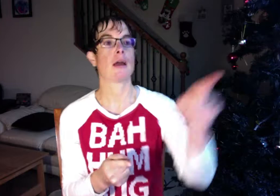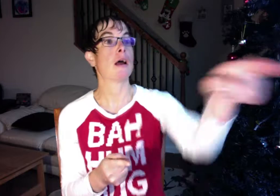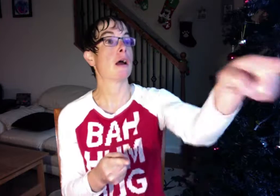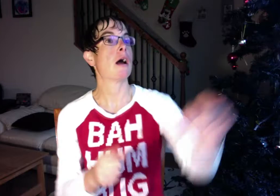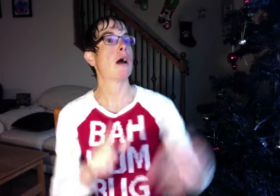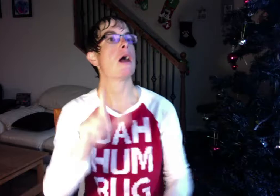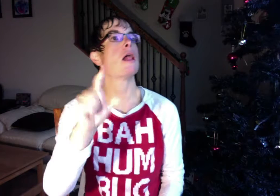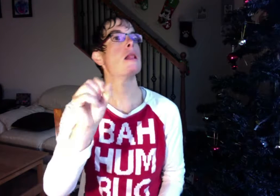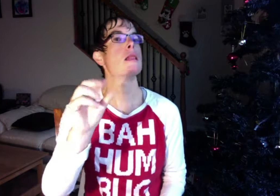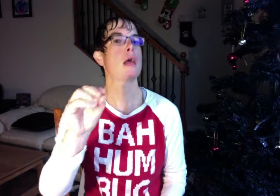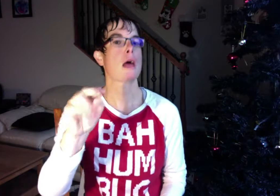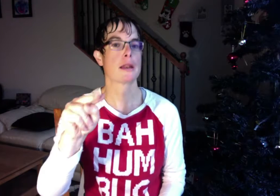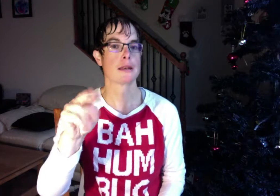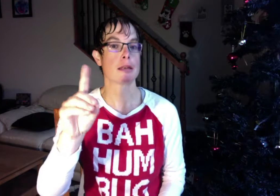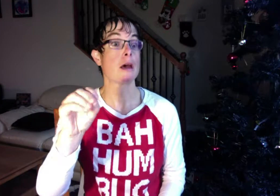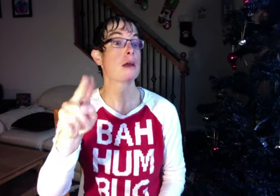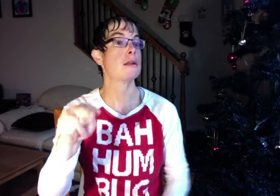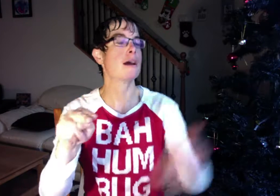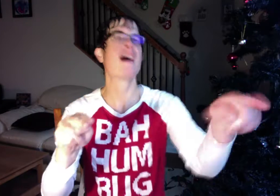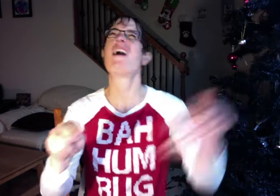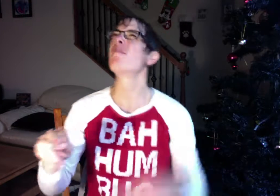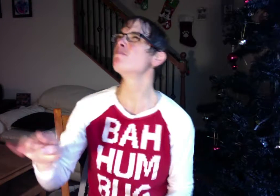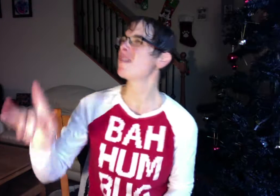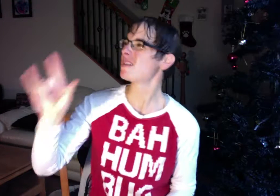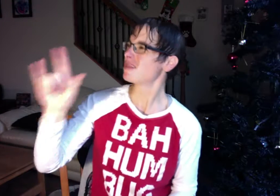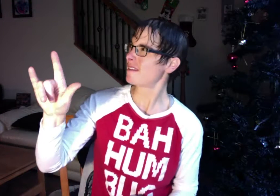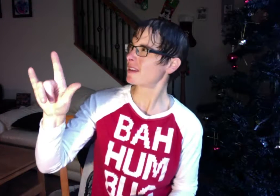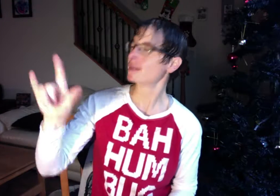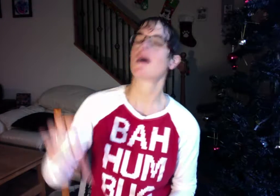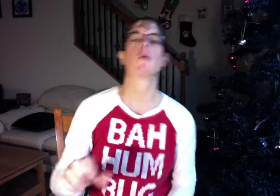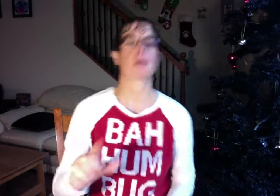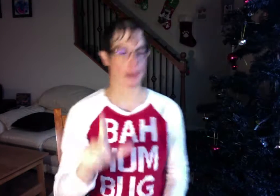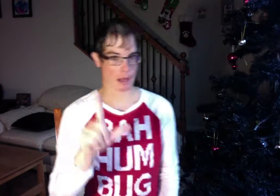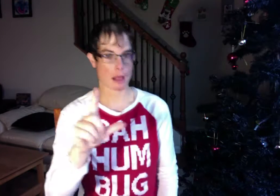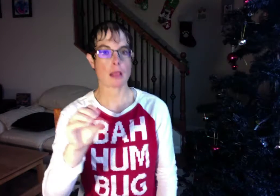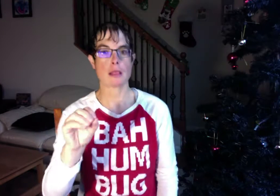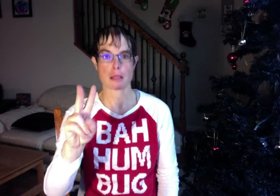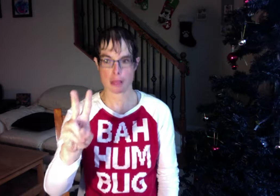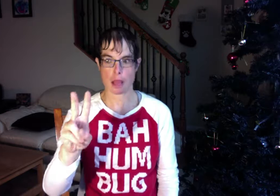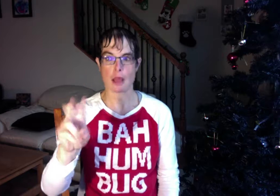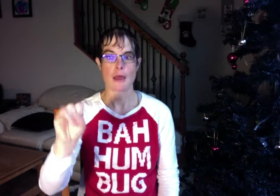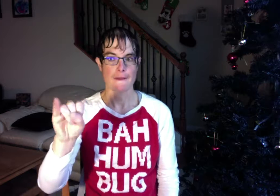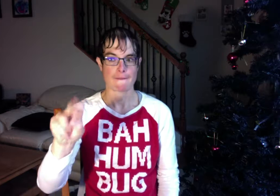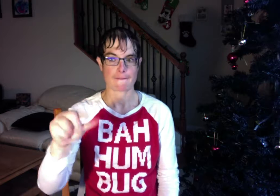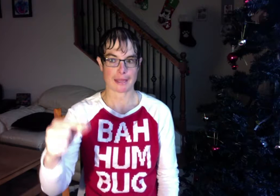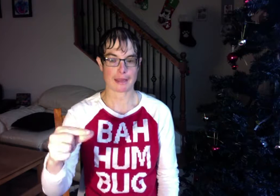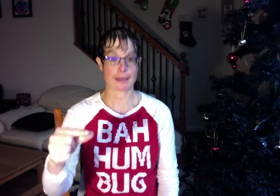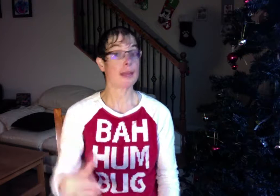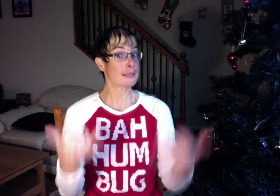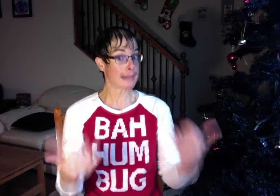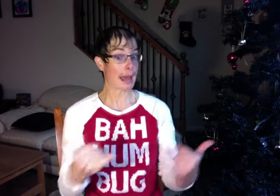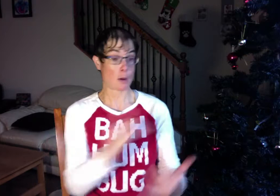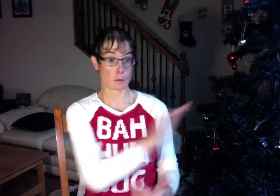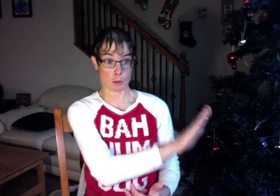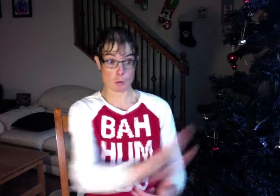Woo! Loving. Caring, loving. I love both of those. Open up your book to that character trait graphic organizer that we prepped